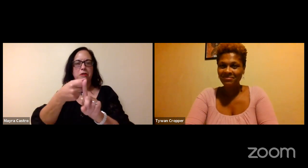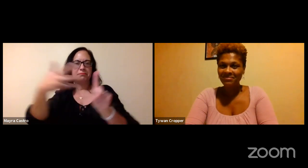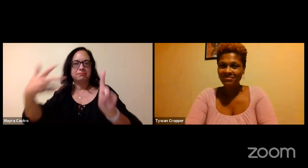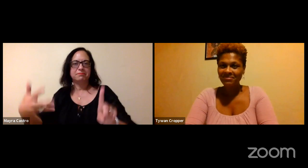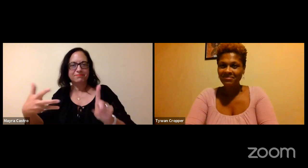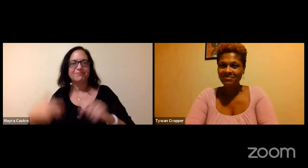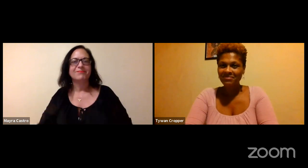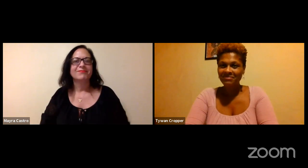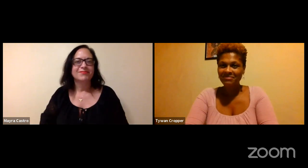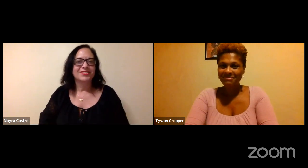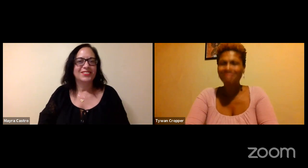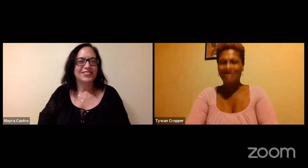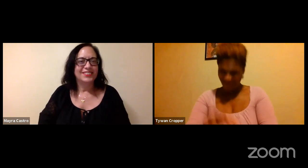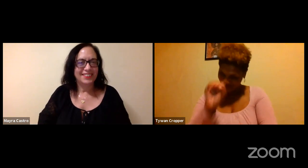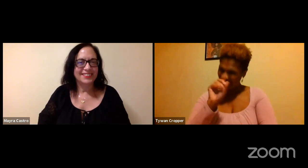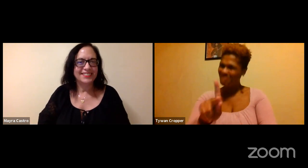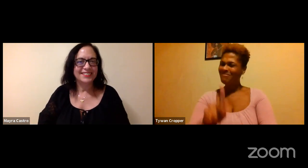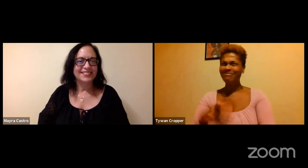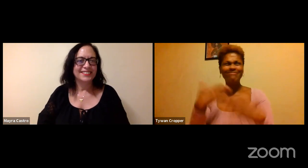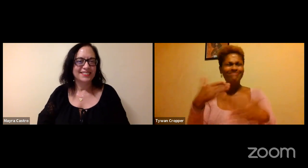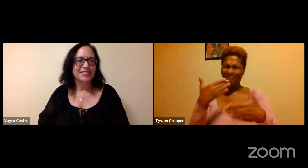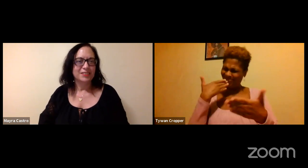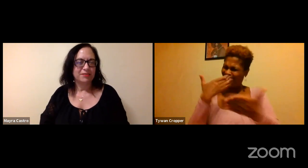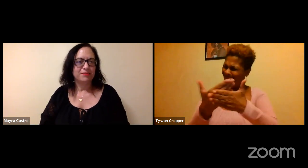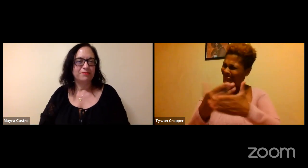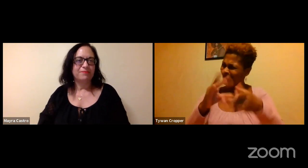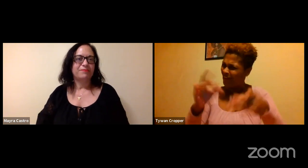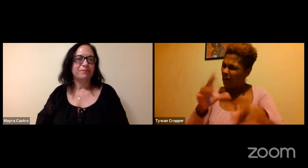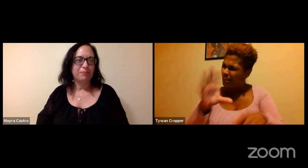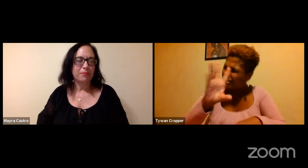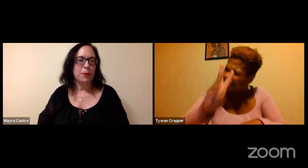and then they moved to New Jersey.